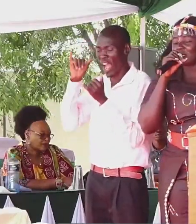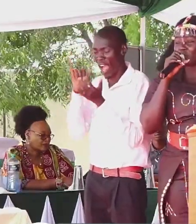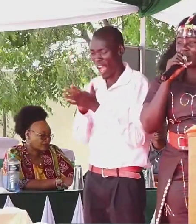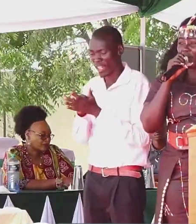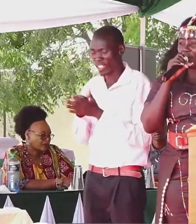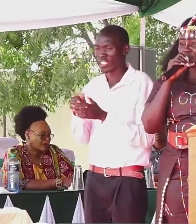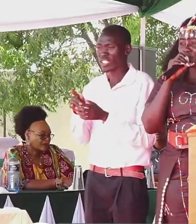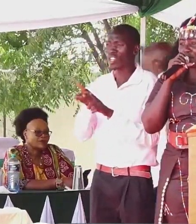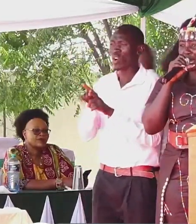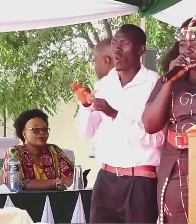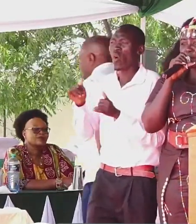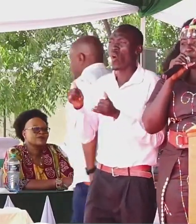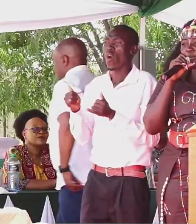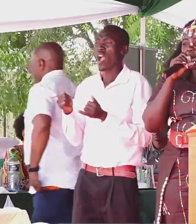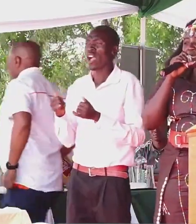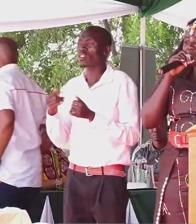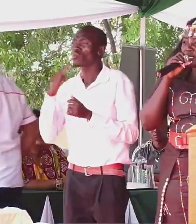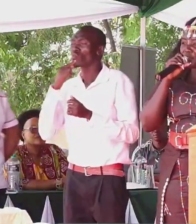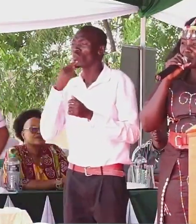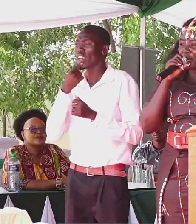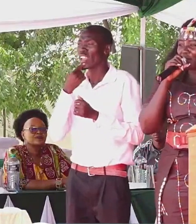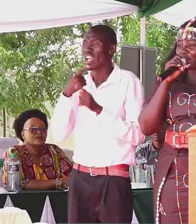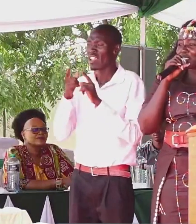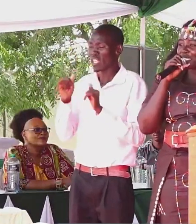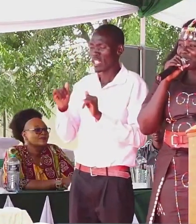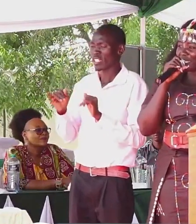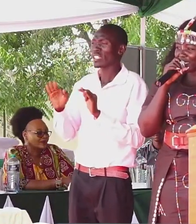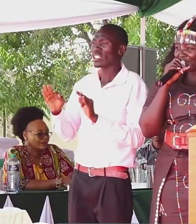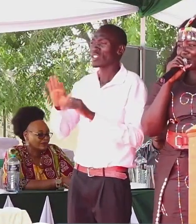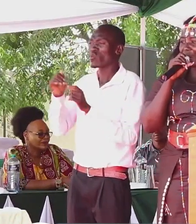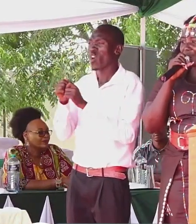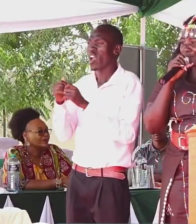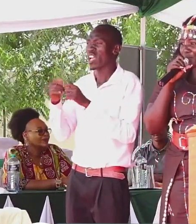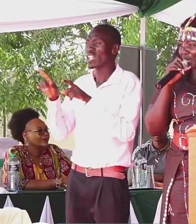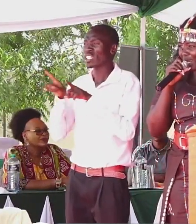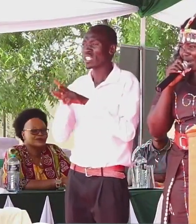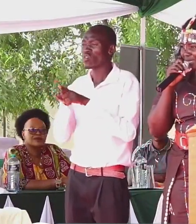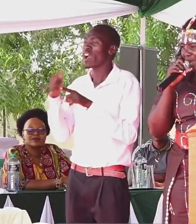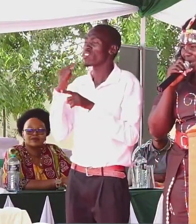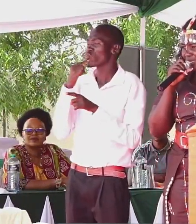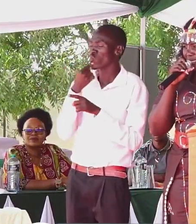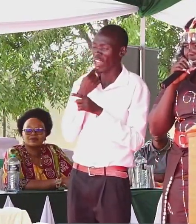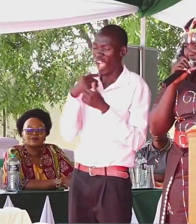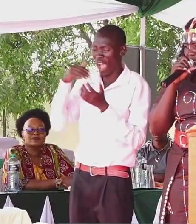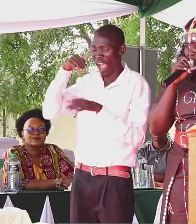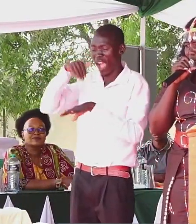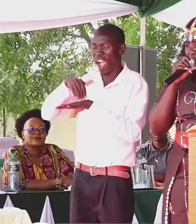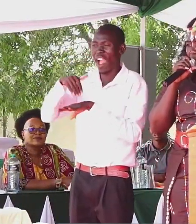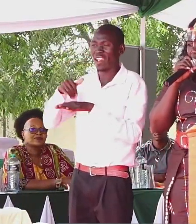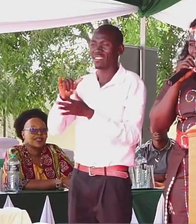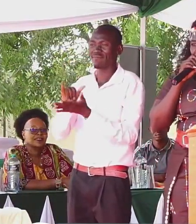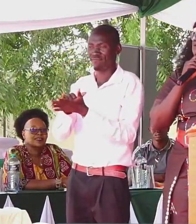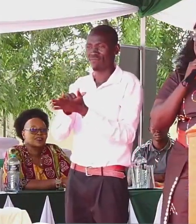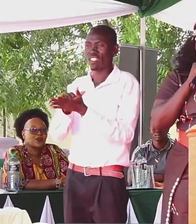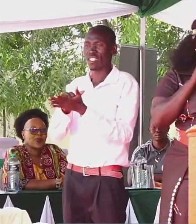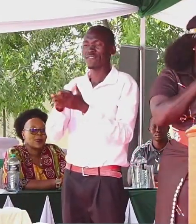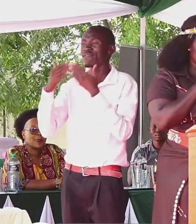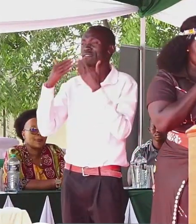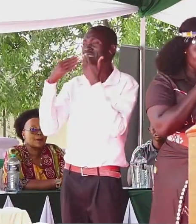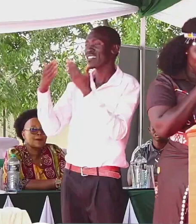this, you are a Turkana, and even if you have not dressed, you are a Turkana at heart, isn't it so? Thank